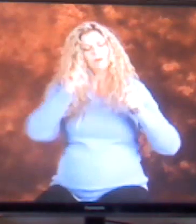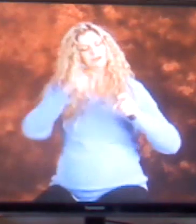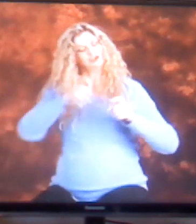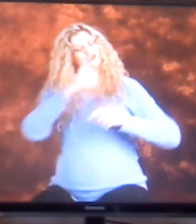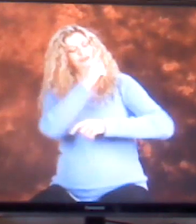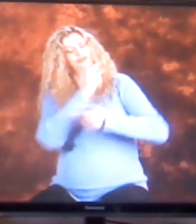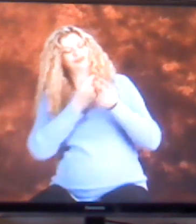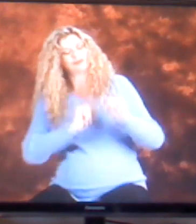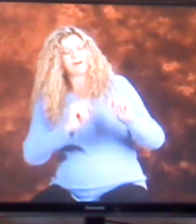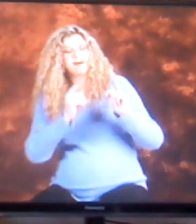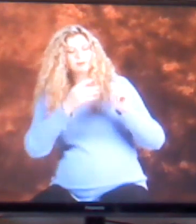80s.